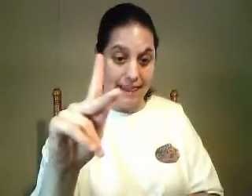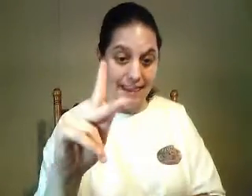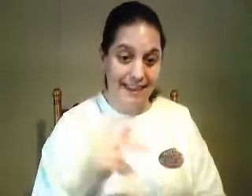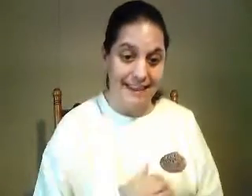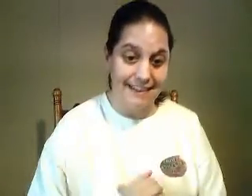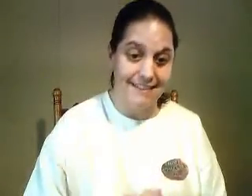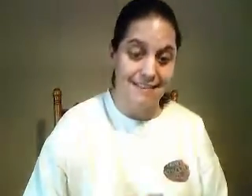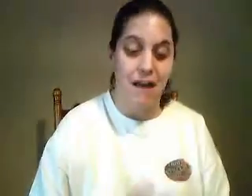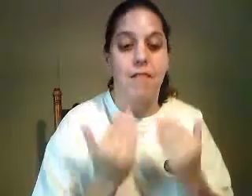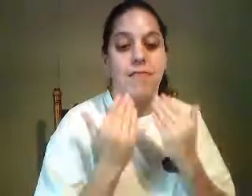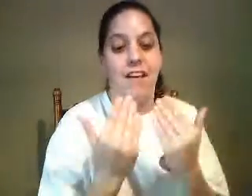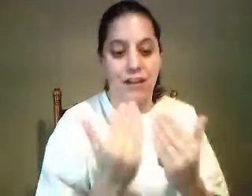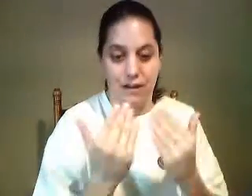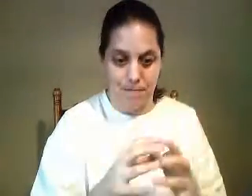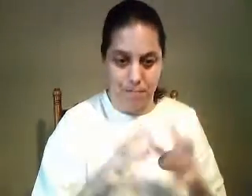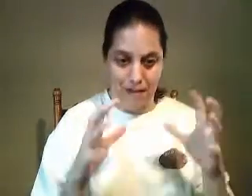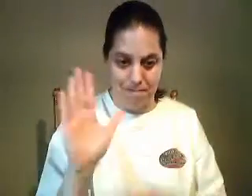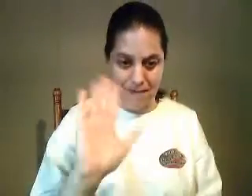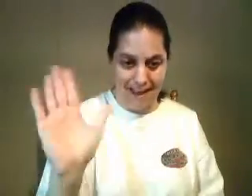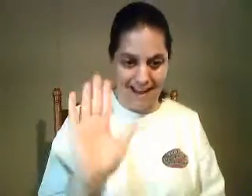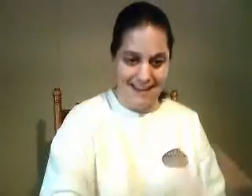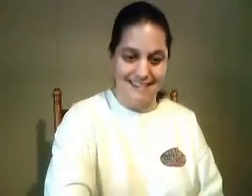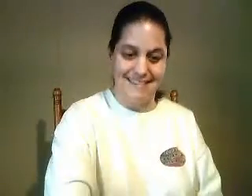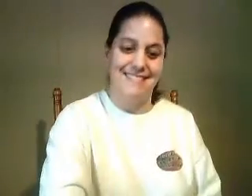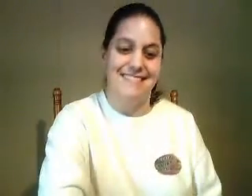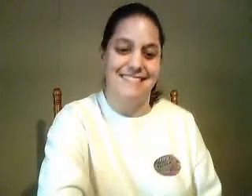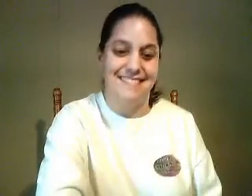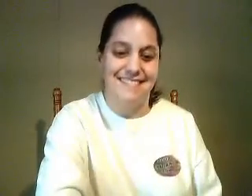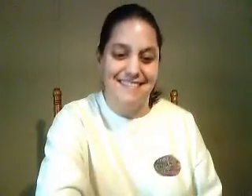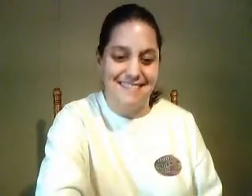in your house, Rabbit. Welcome to school at my house and tell me I'm here!